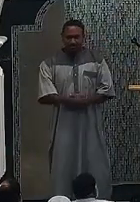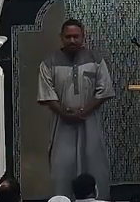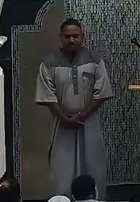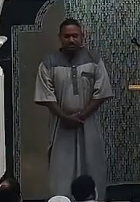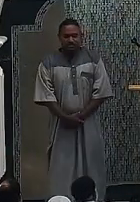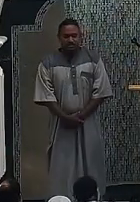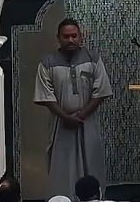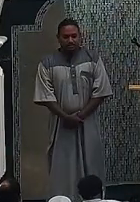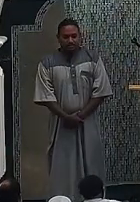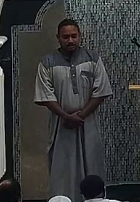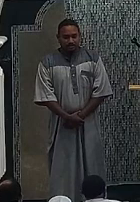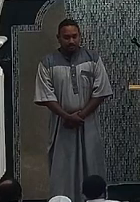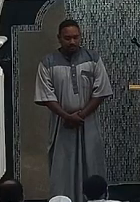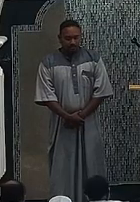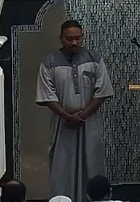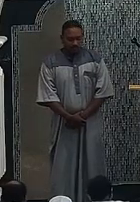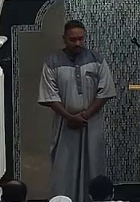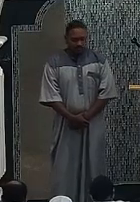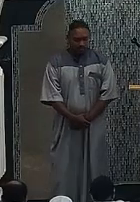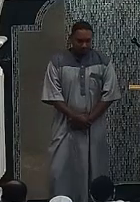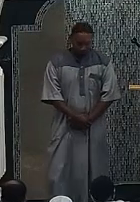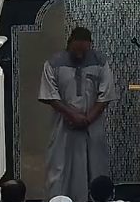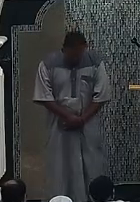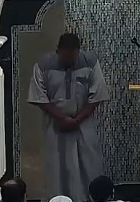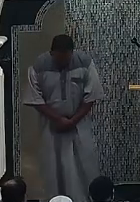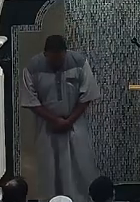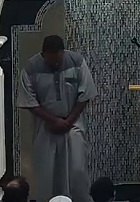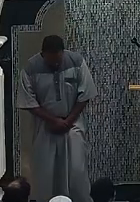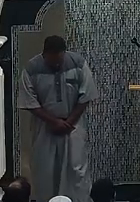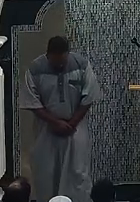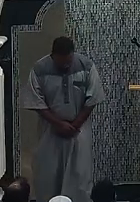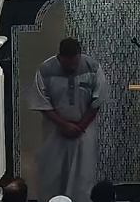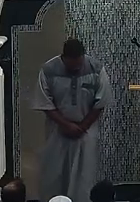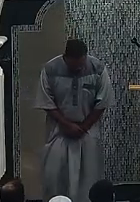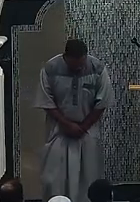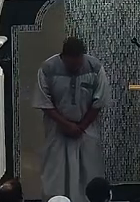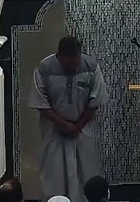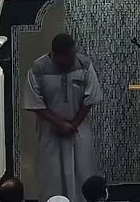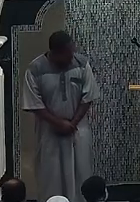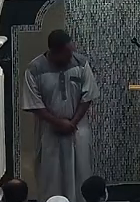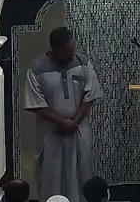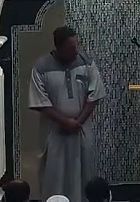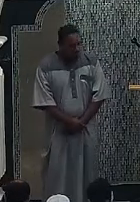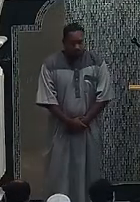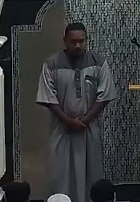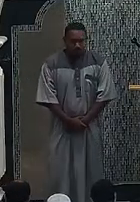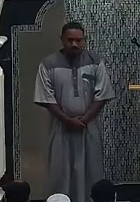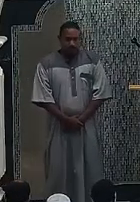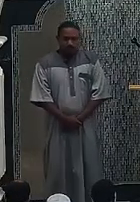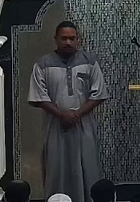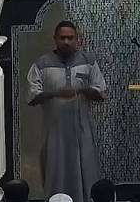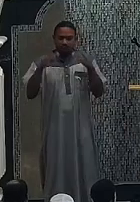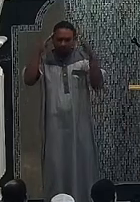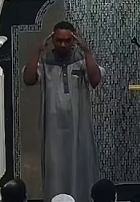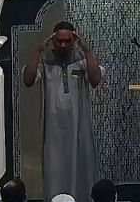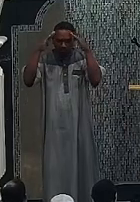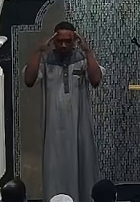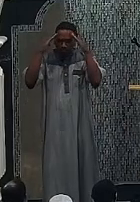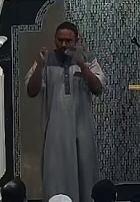amri. Wa akhlul ugadatam min lisani yafqahu qawli. Assalamu alaikum wa rahmatullahi wa barakatuh.